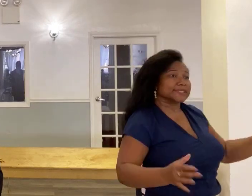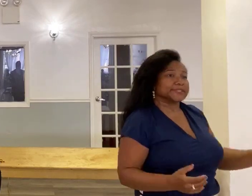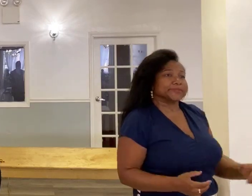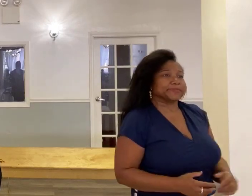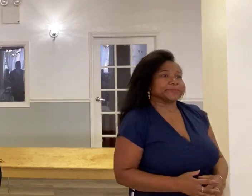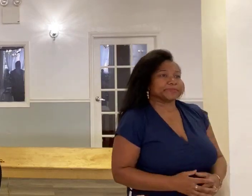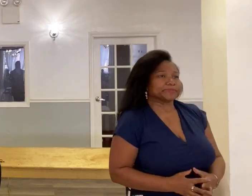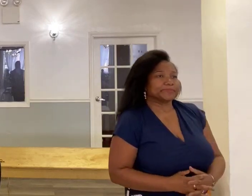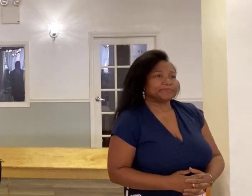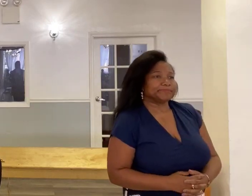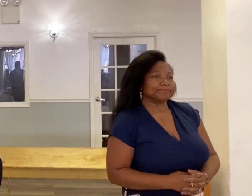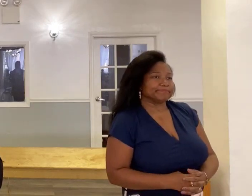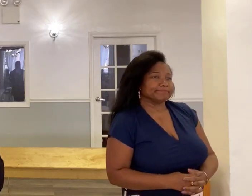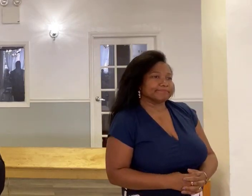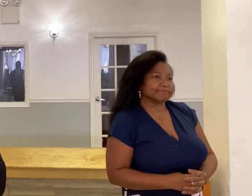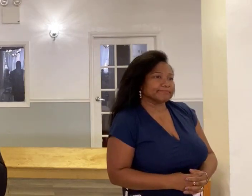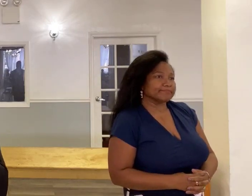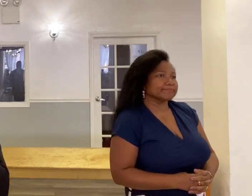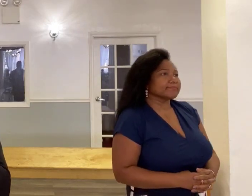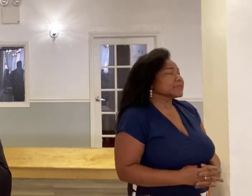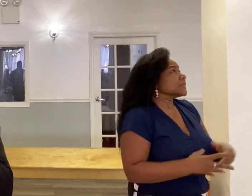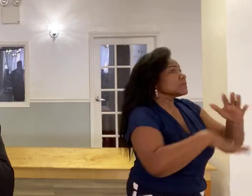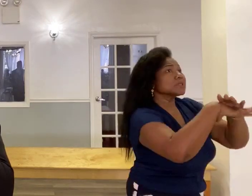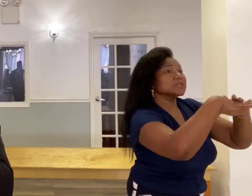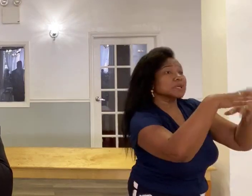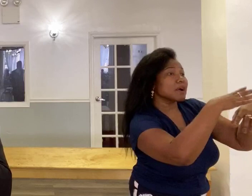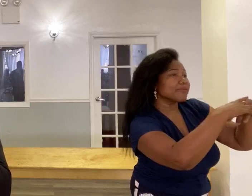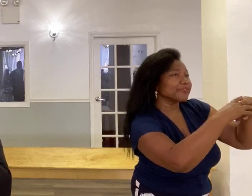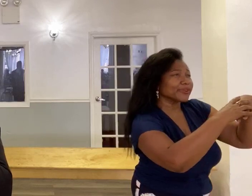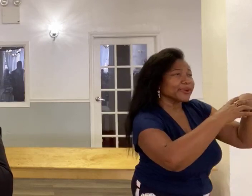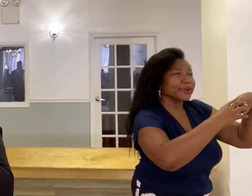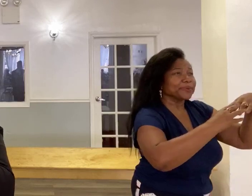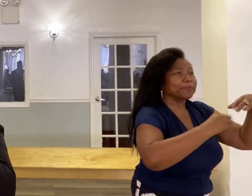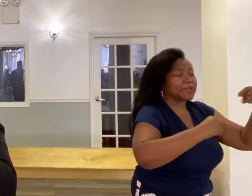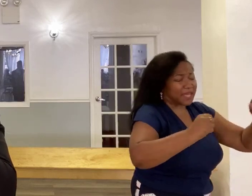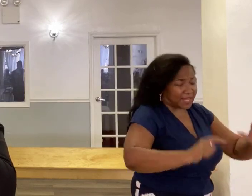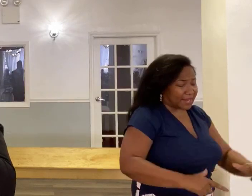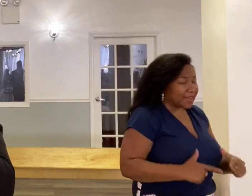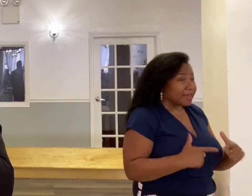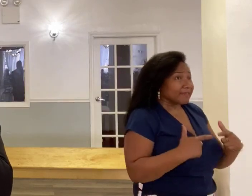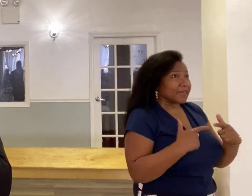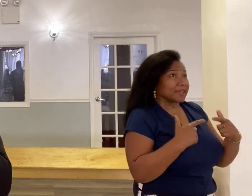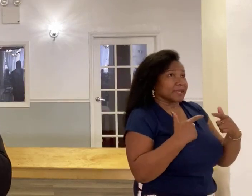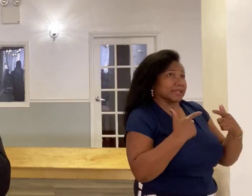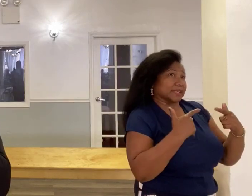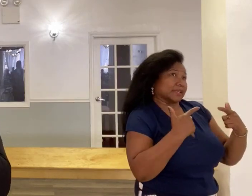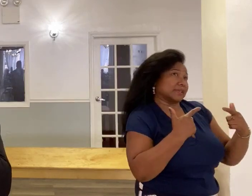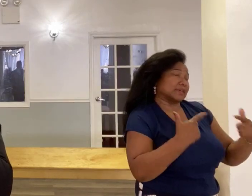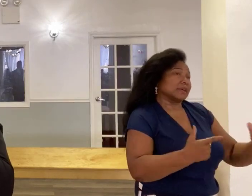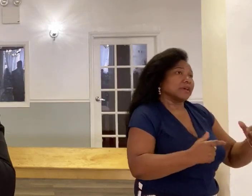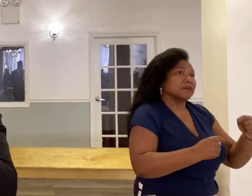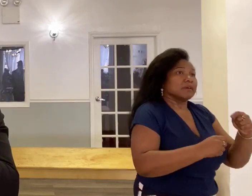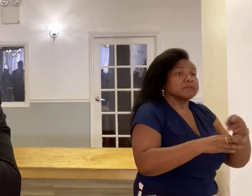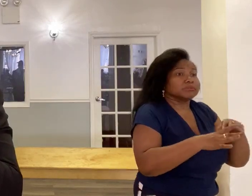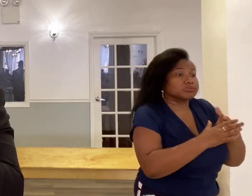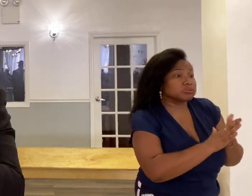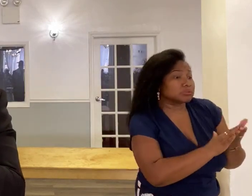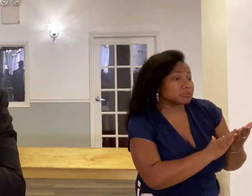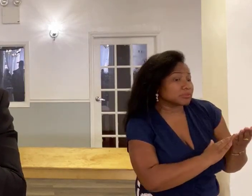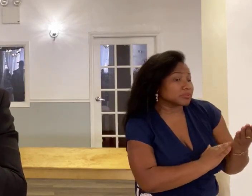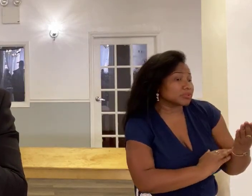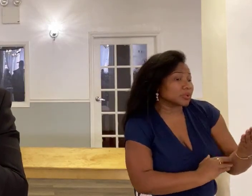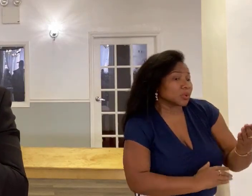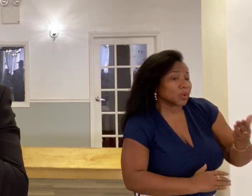shine. Let comfort be a living thing that's slipping through my